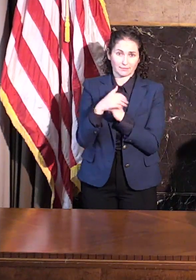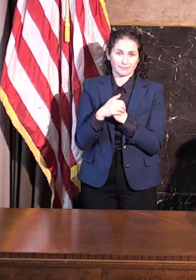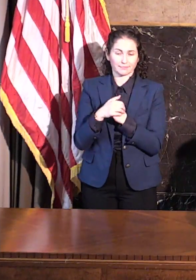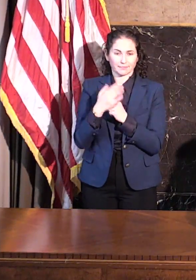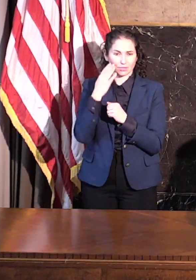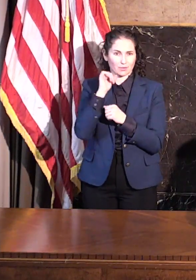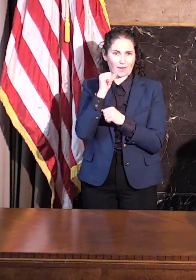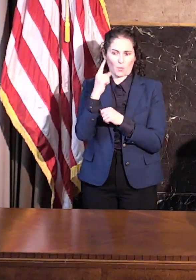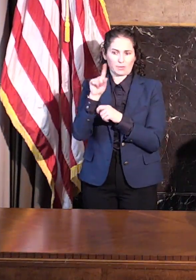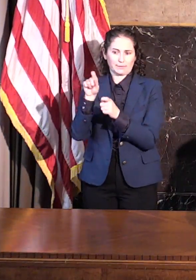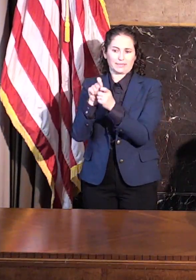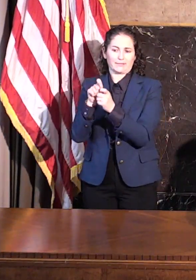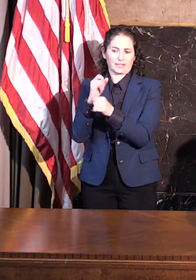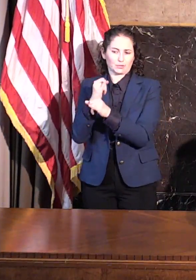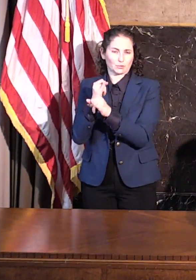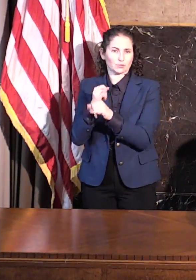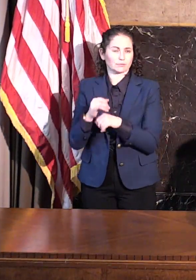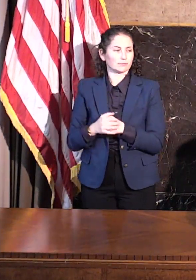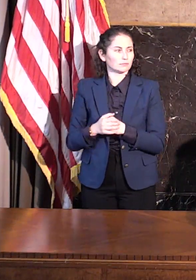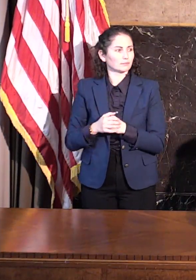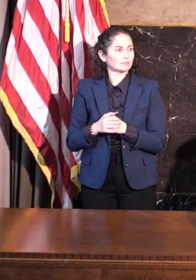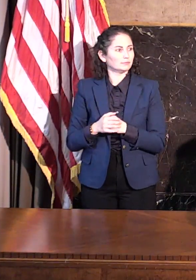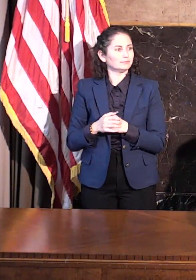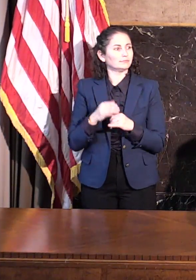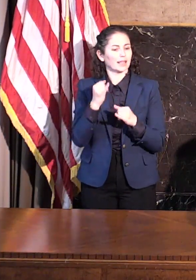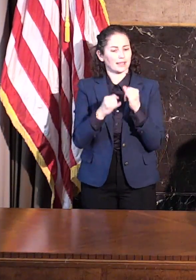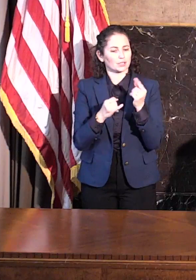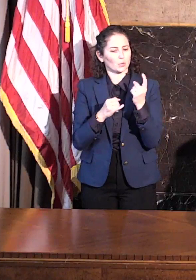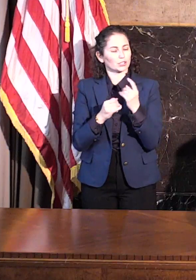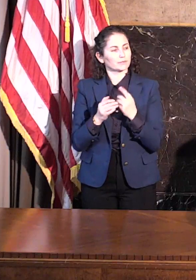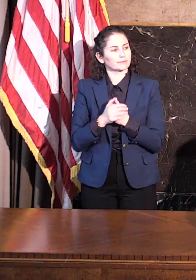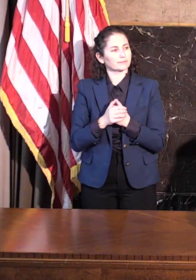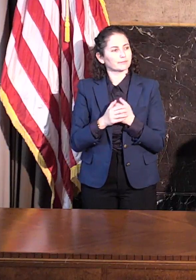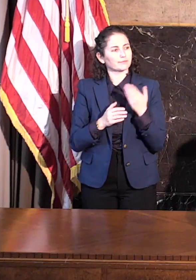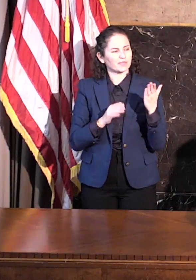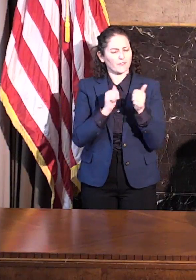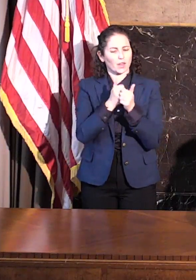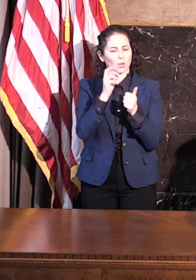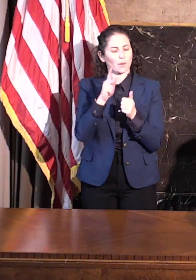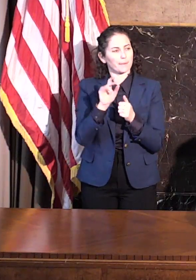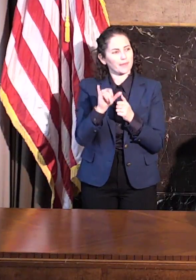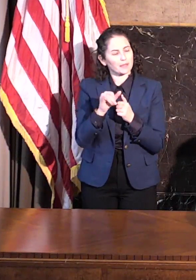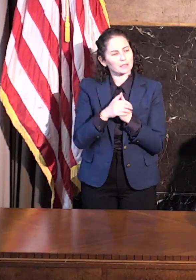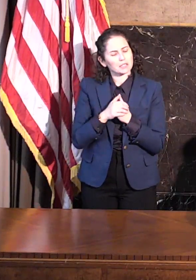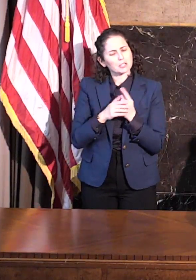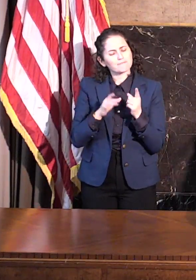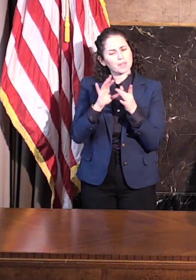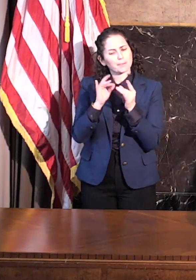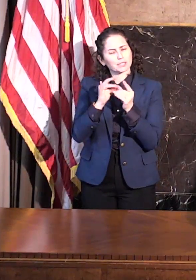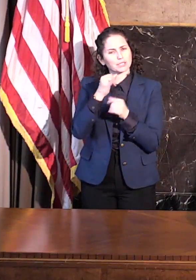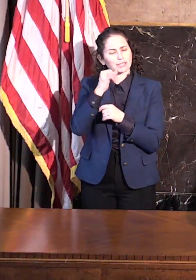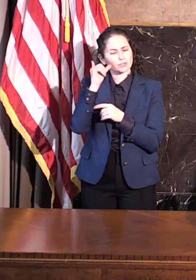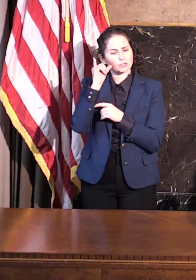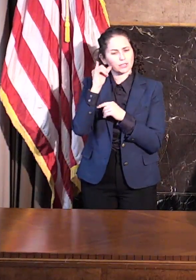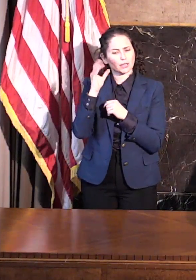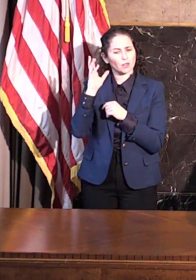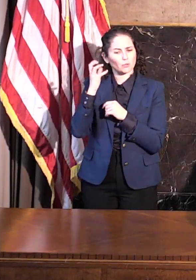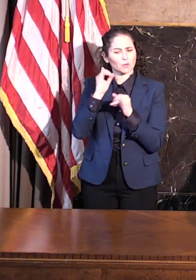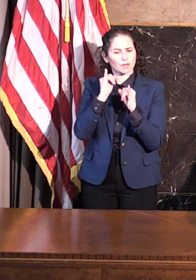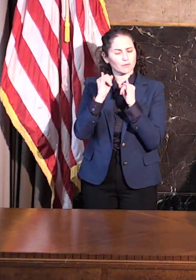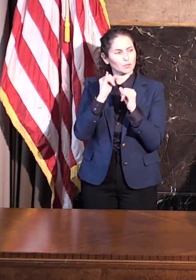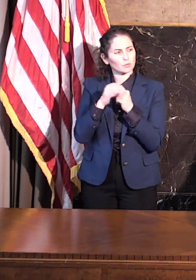some think it should have been harsher. Some people can think it should have been less harsh. I'm not going to take issue with what LSU has